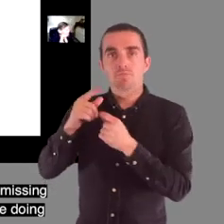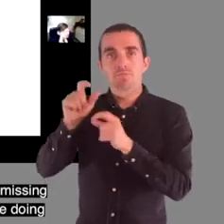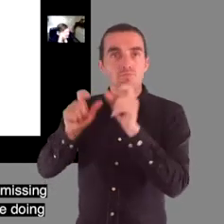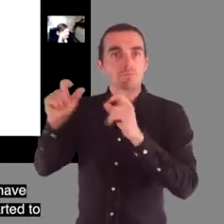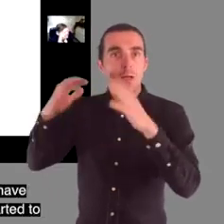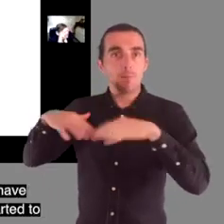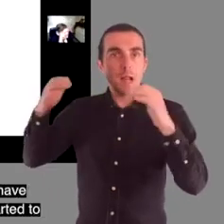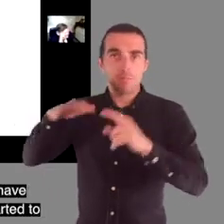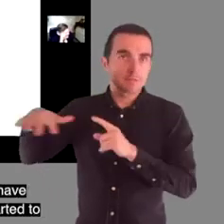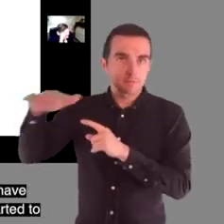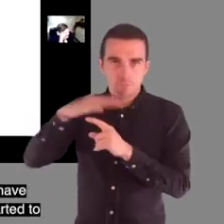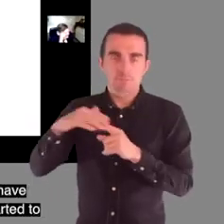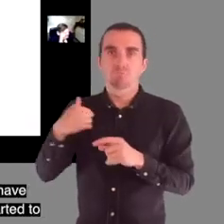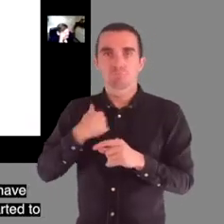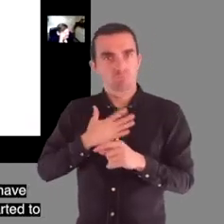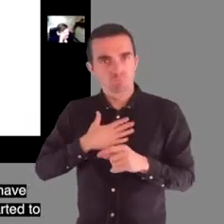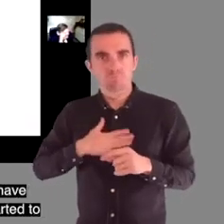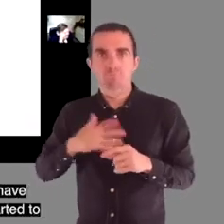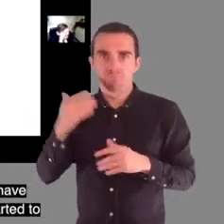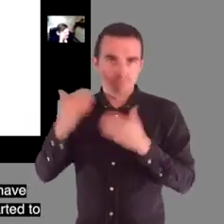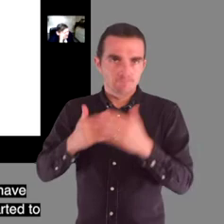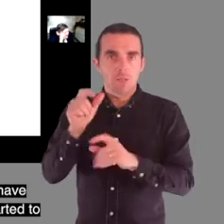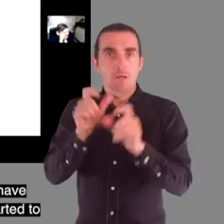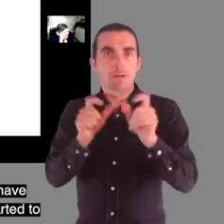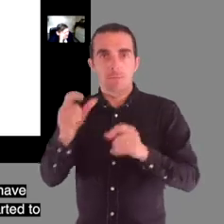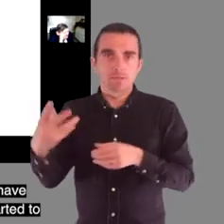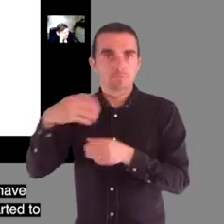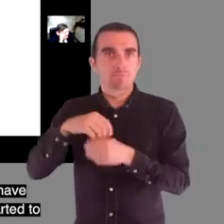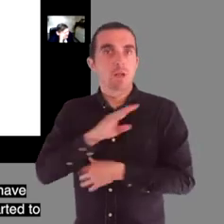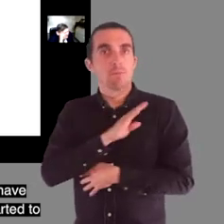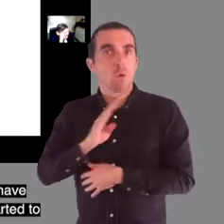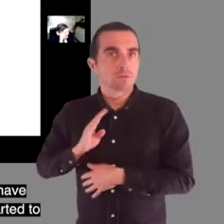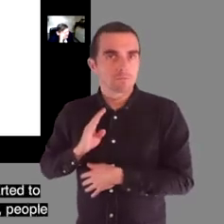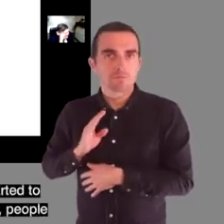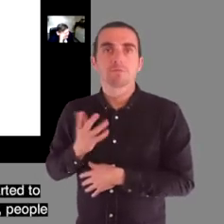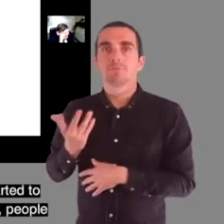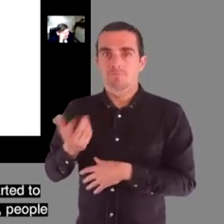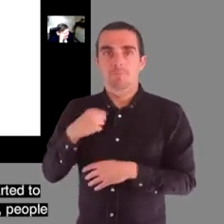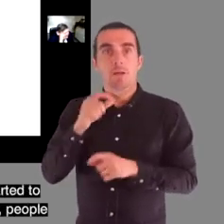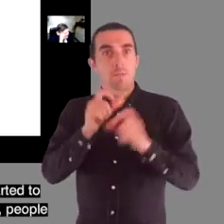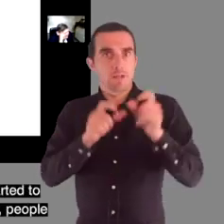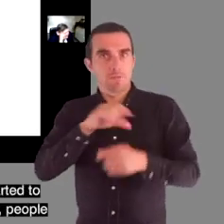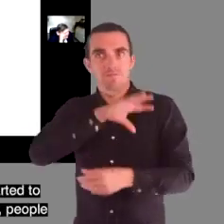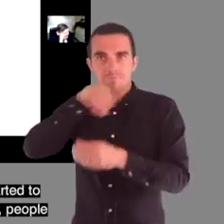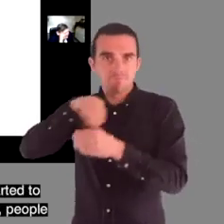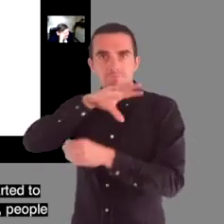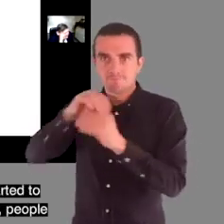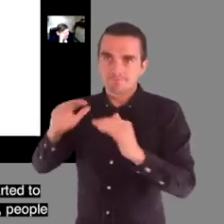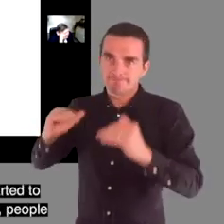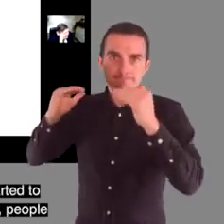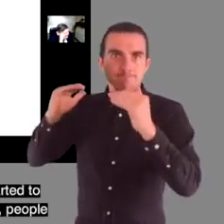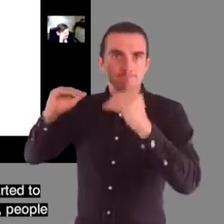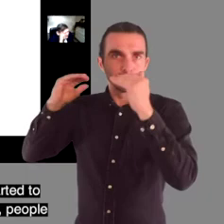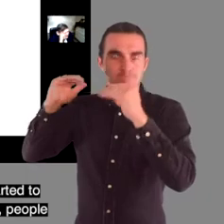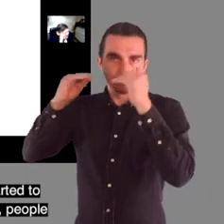here you are doing well. And we started to have members of parliament. We started to have people on board. We started